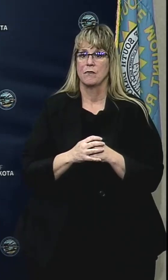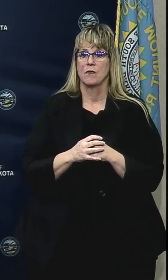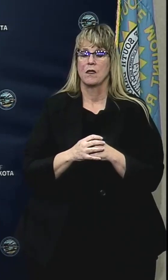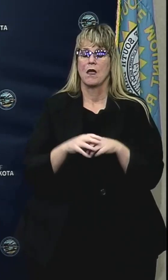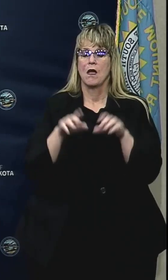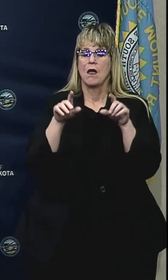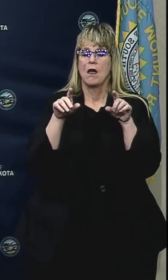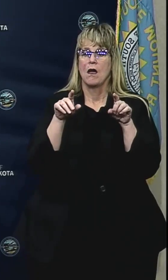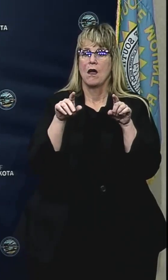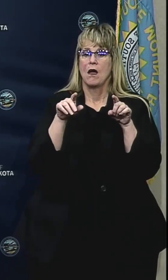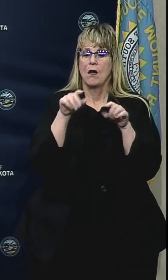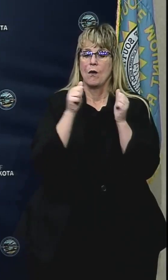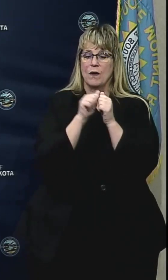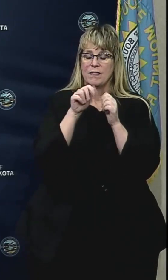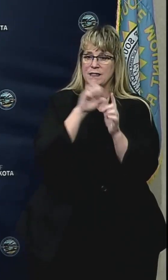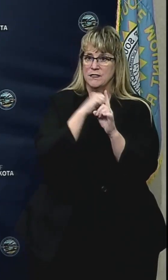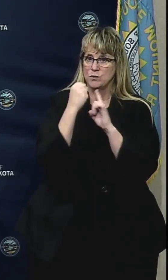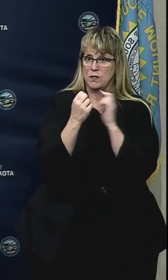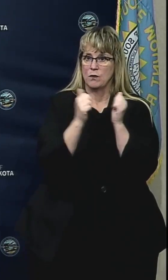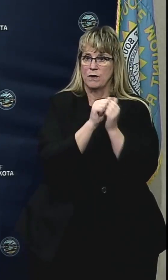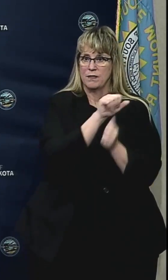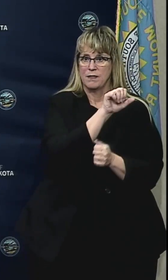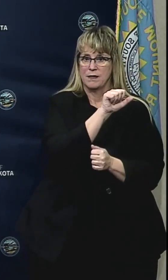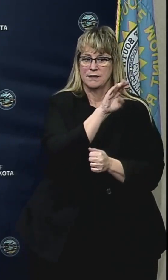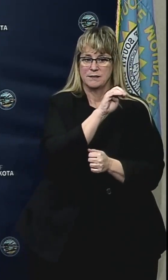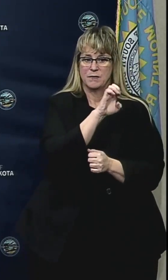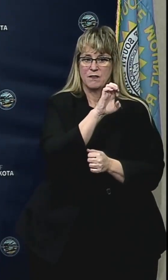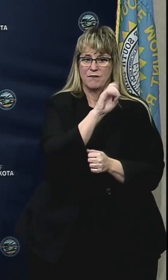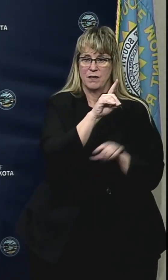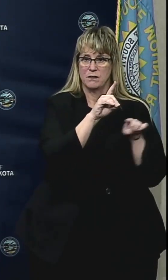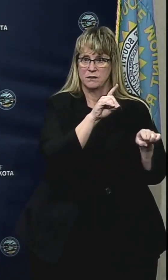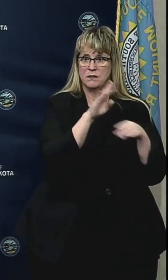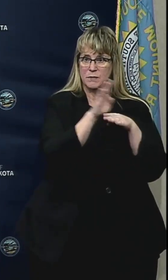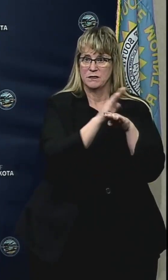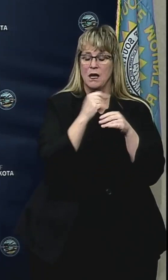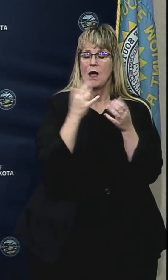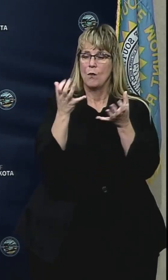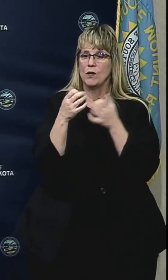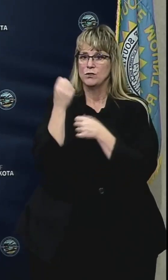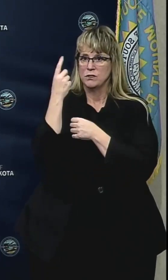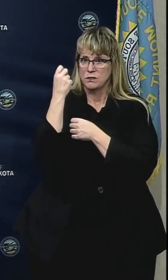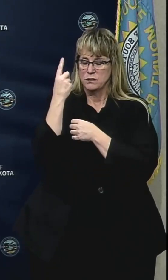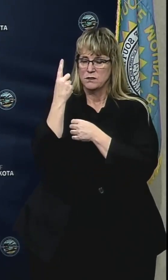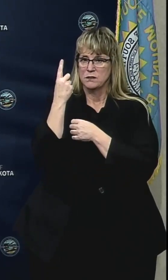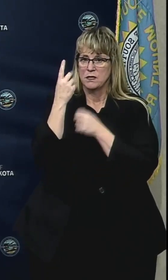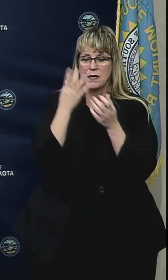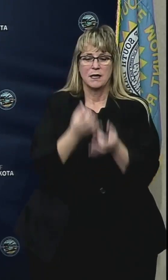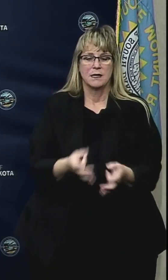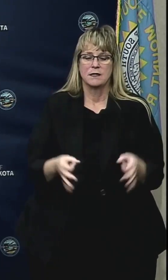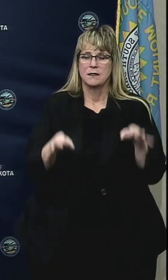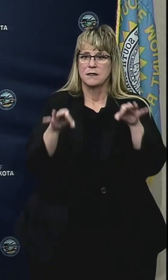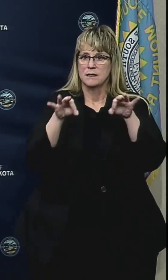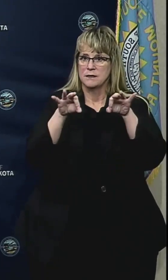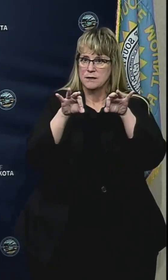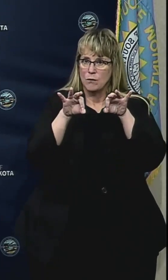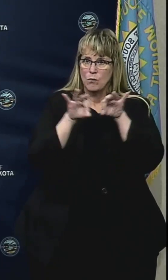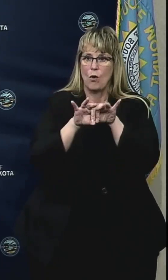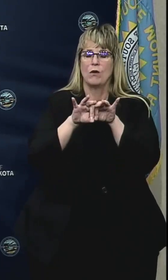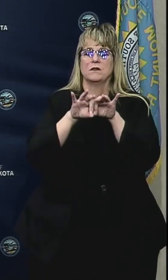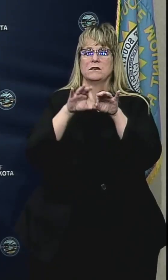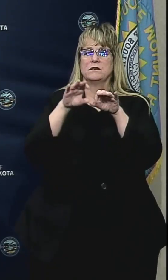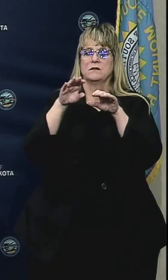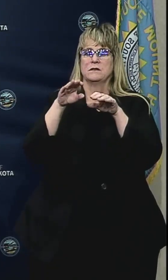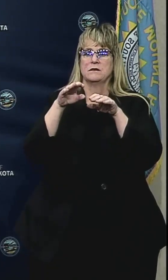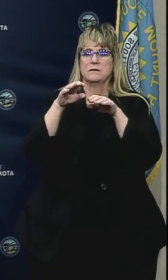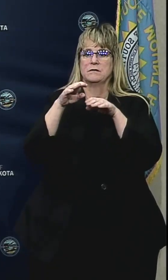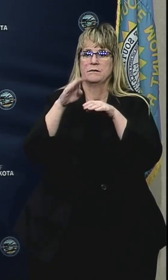last step in this situation with Smithfield is that I want you all to understand that this is a critical infrastructure job